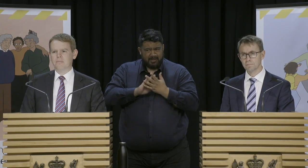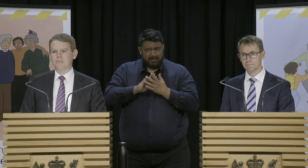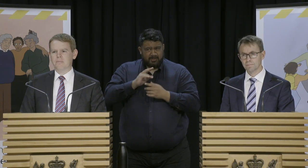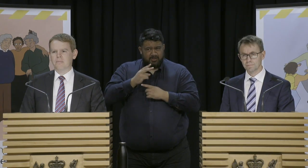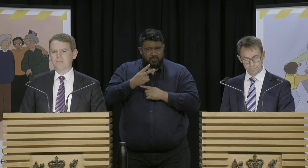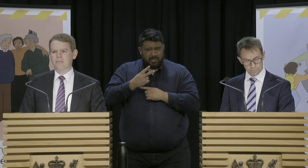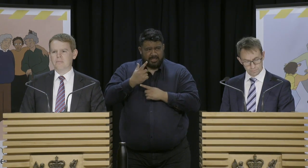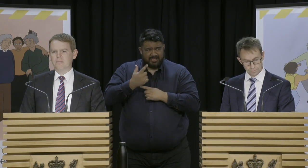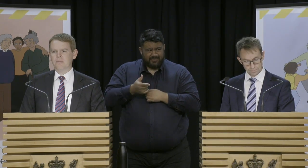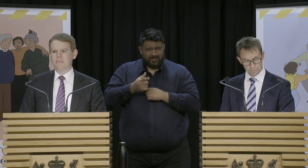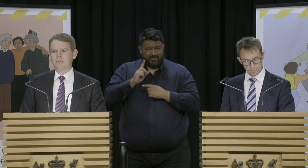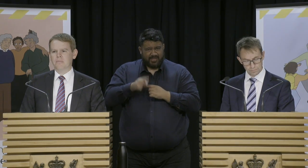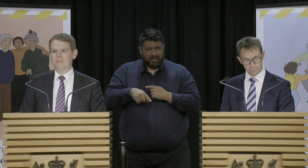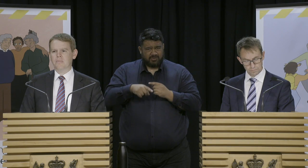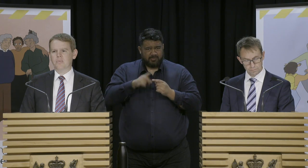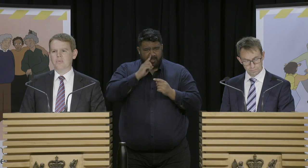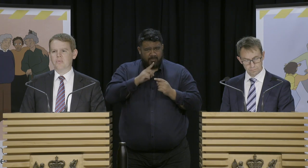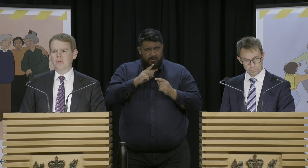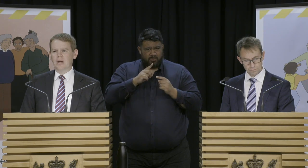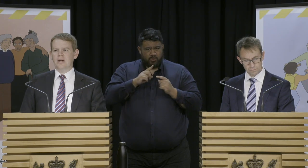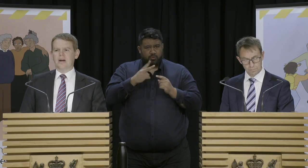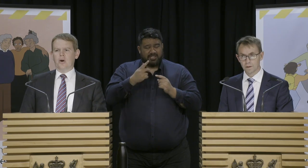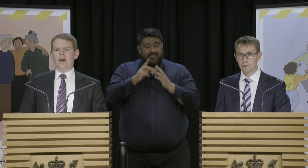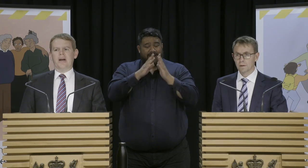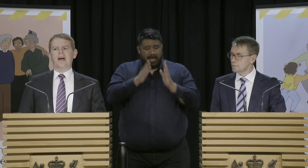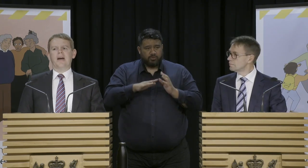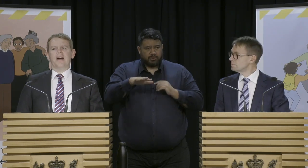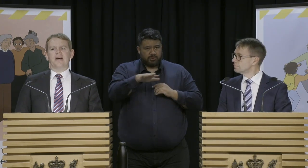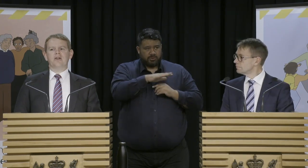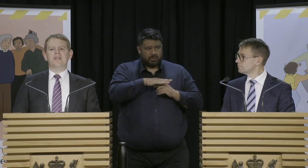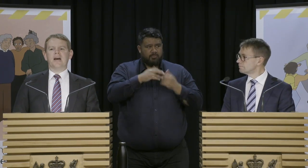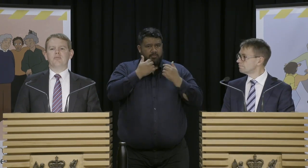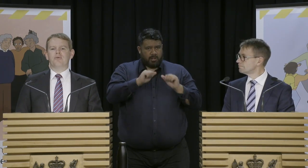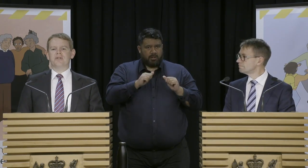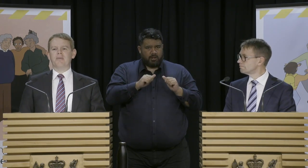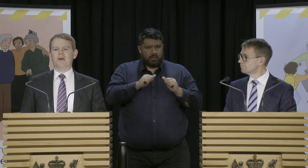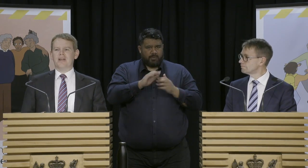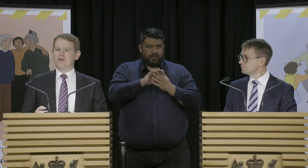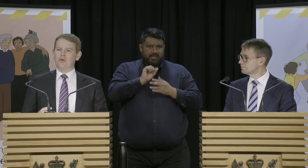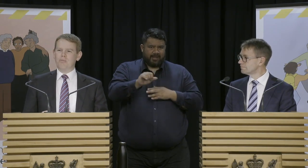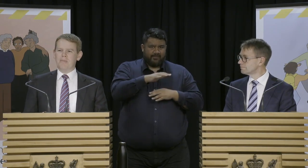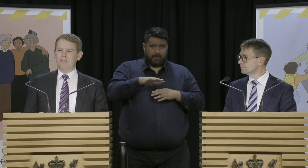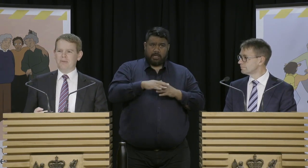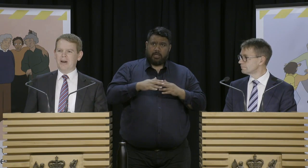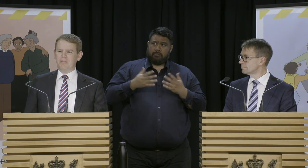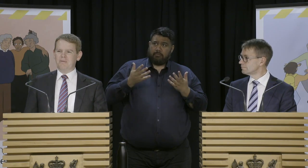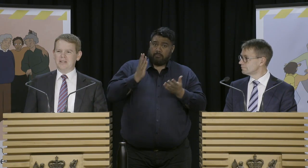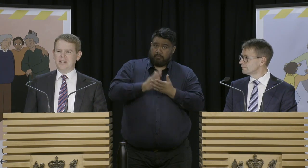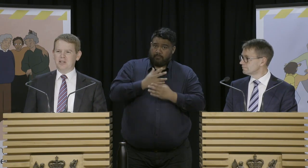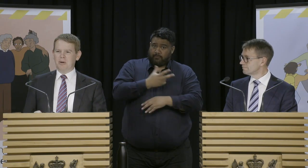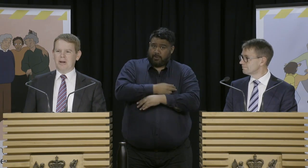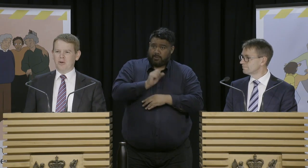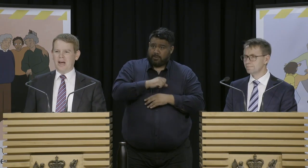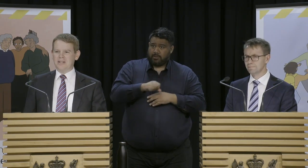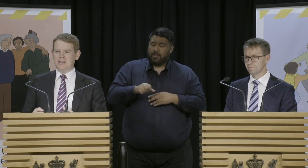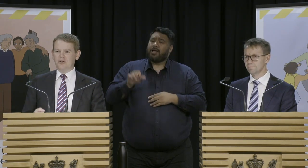27,000 household members of those workers are actually vaccinated as well. Is that about right? As I've indicated before, some of those household members may have been